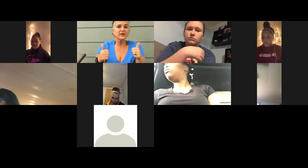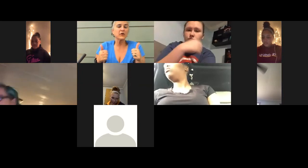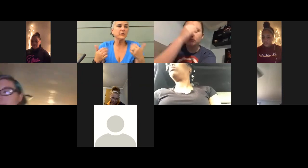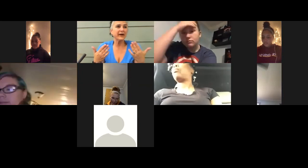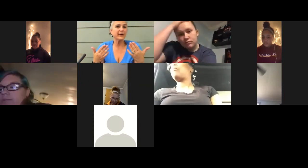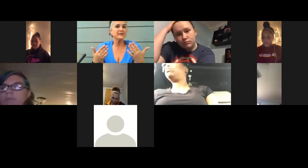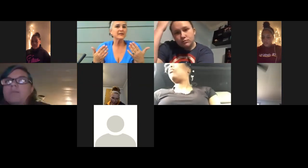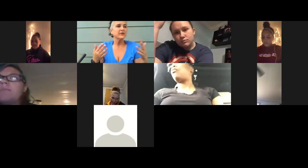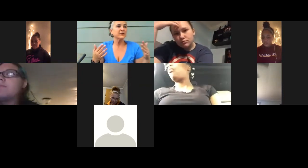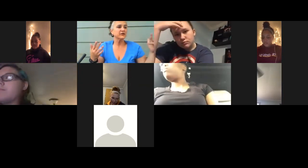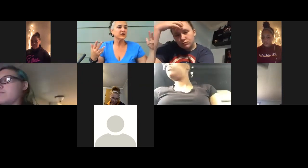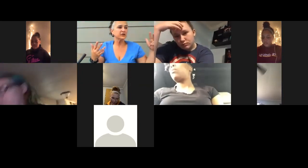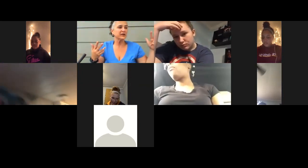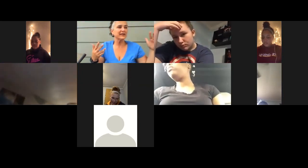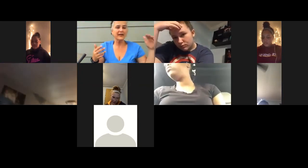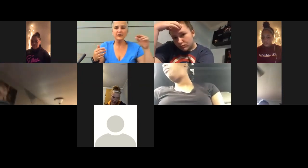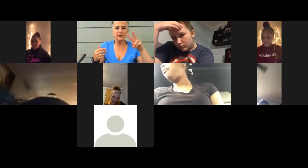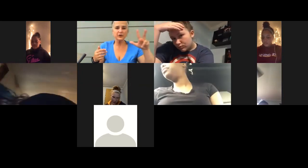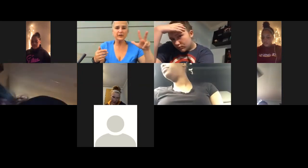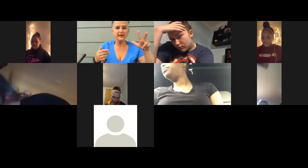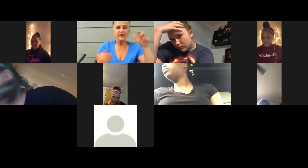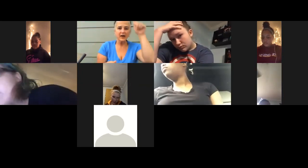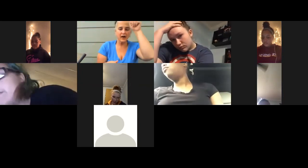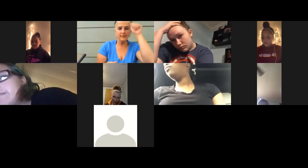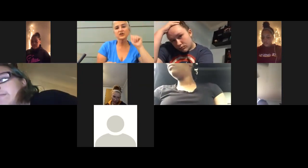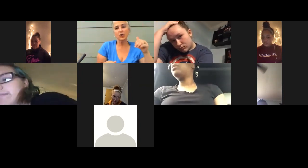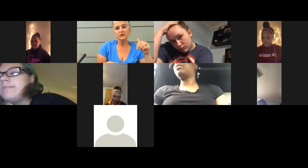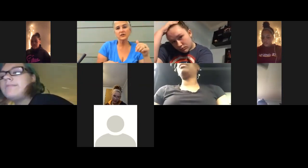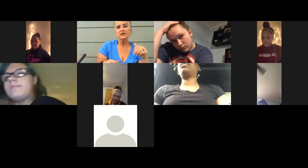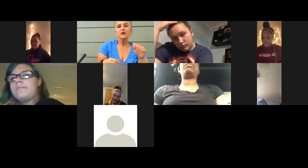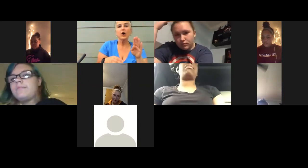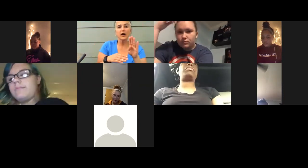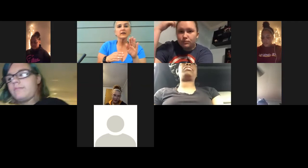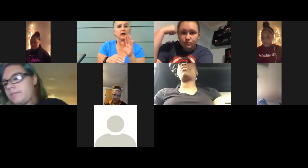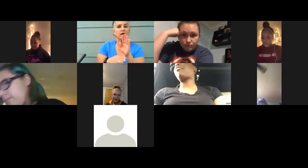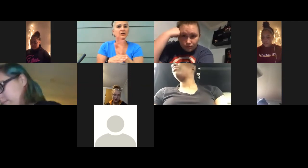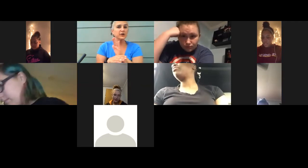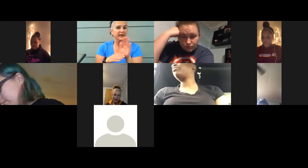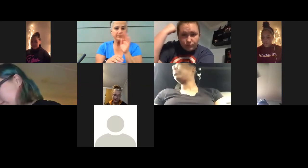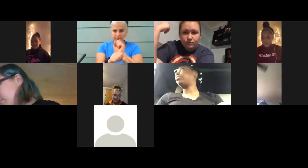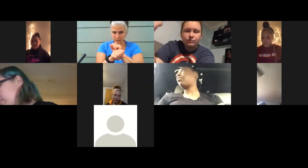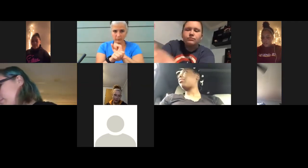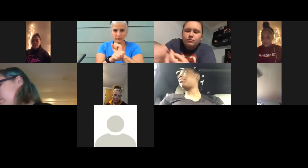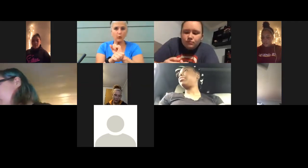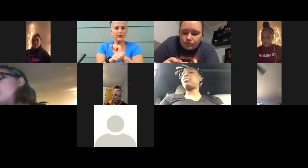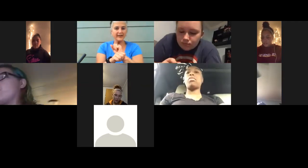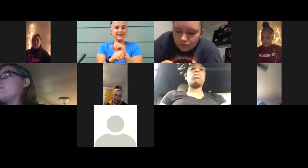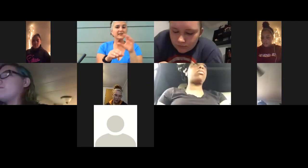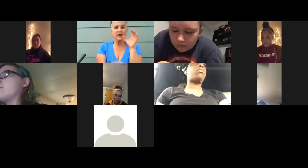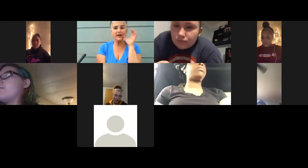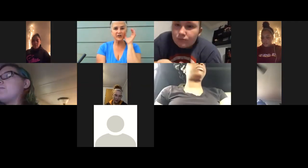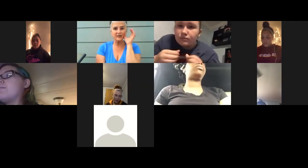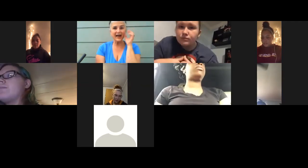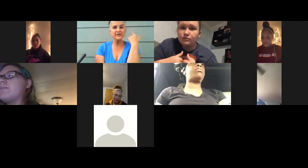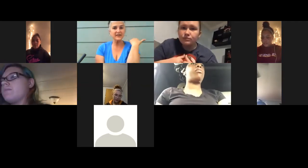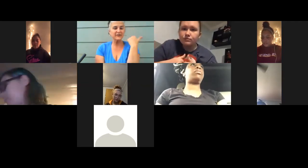not living with their parents, there's usually like 2 to 3 adults on duty working in